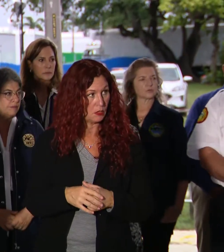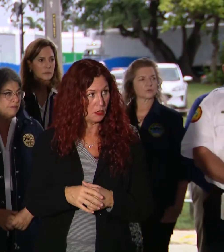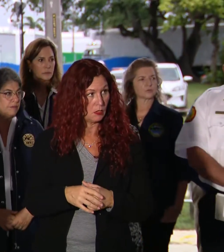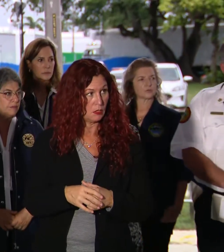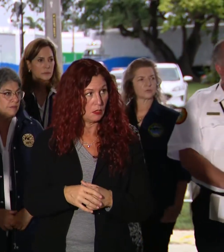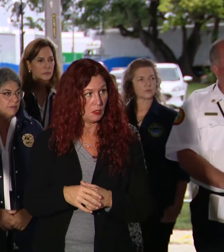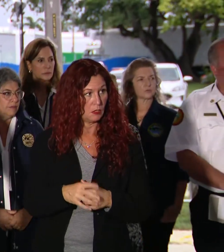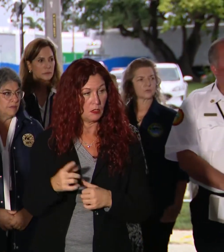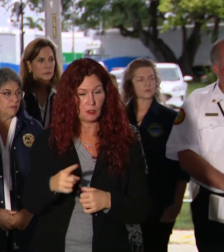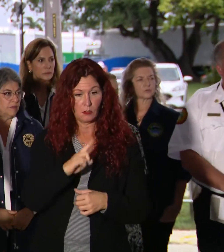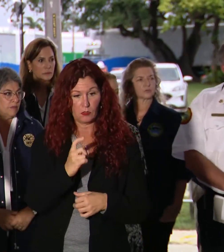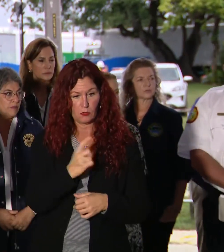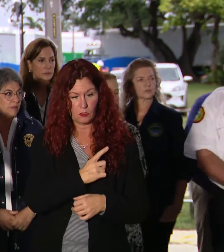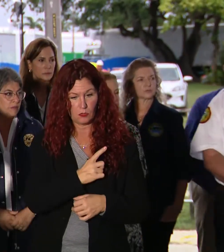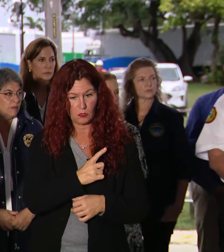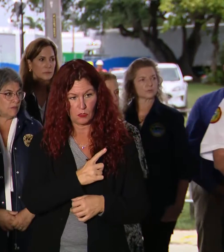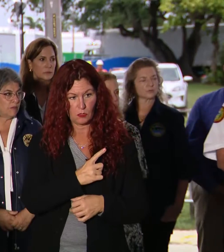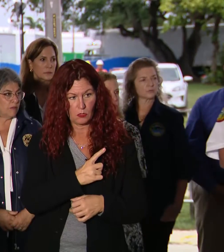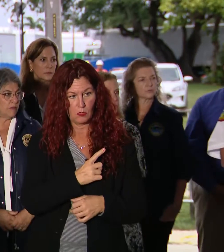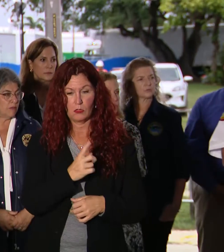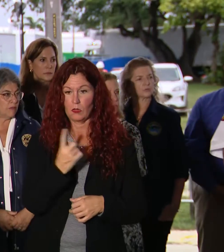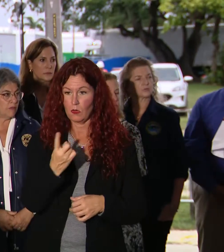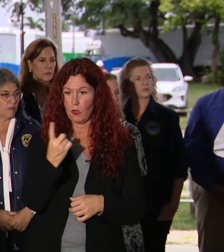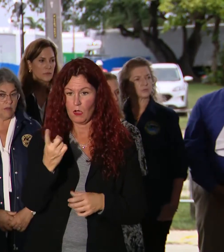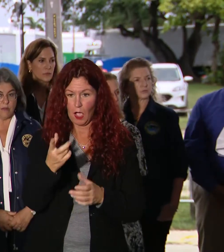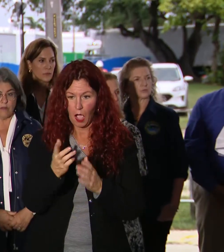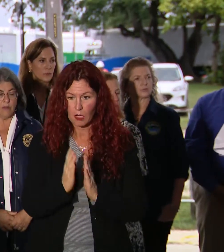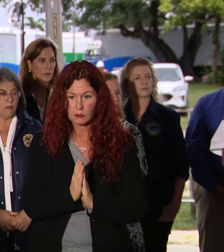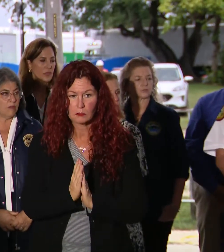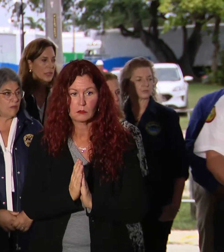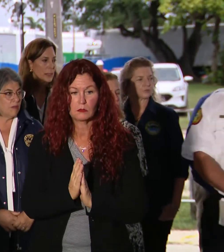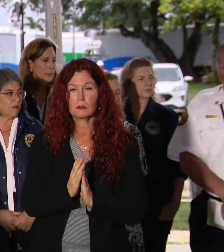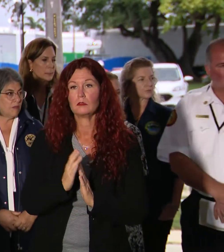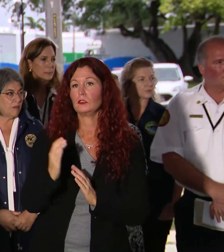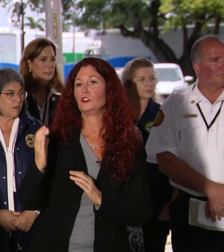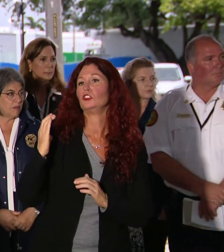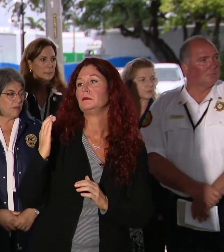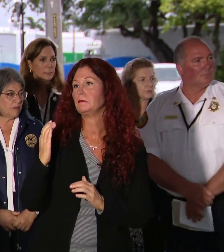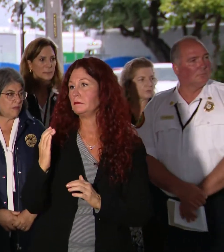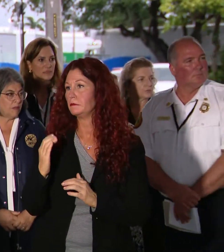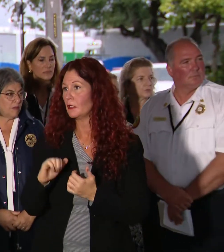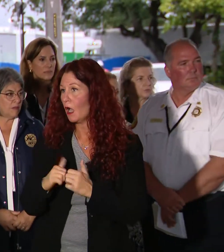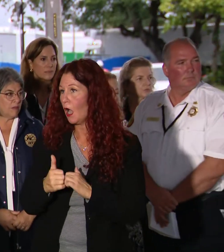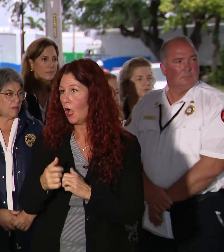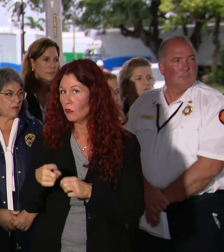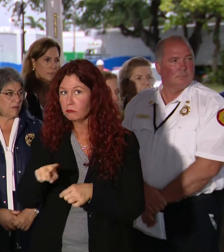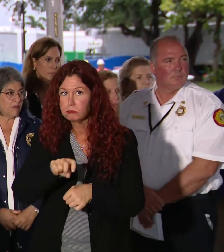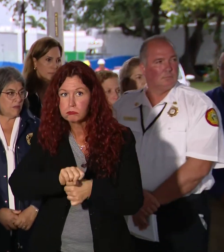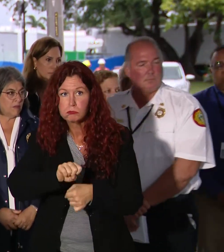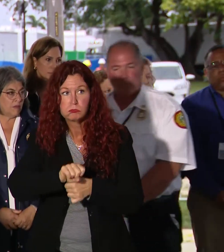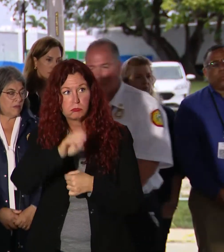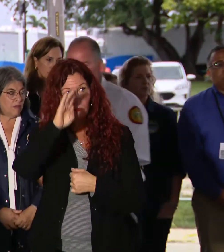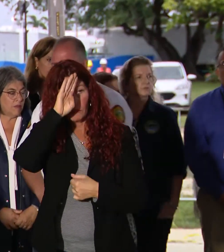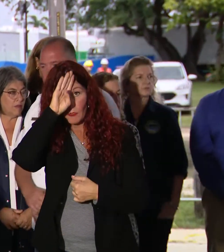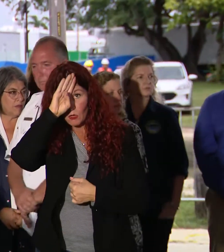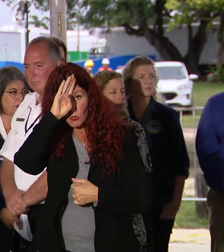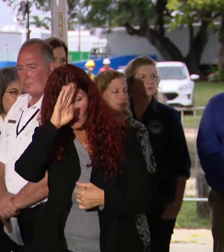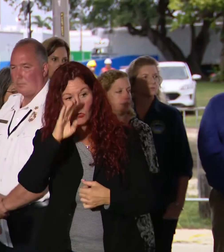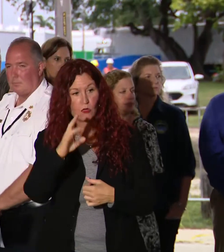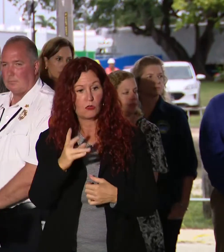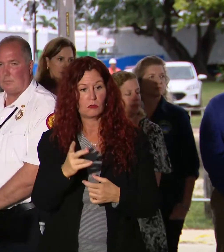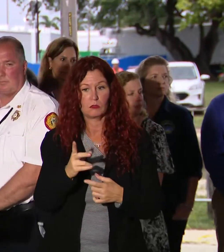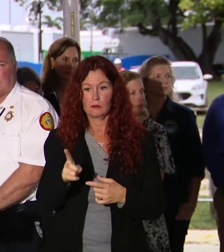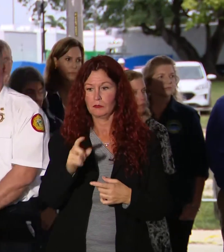like I always ask you, how's your man? How this suspension of operation